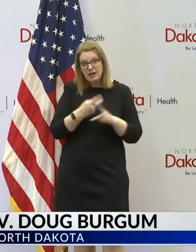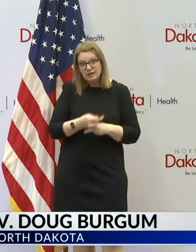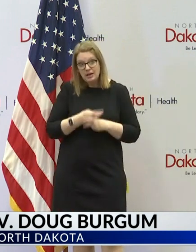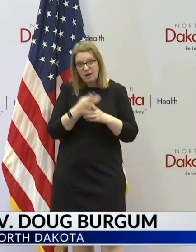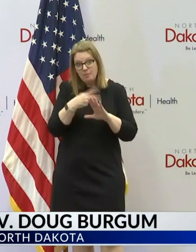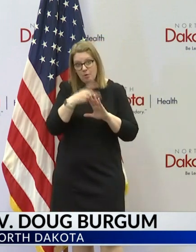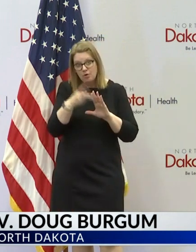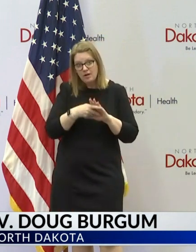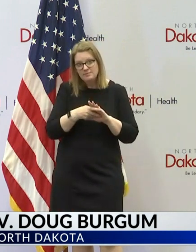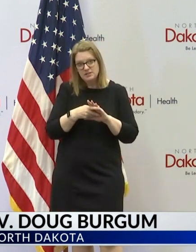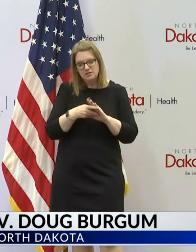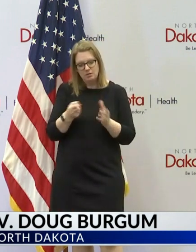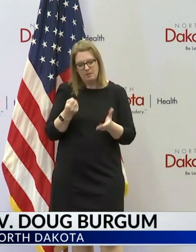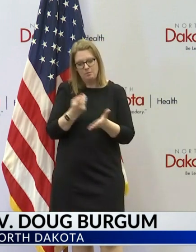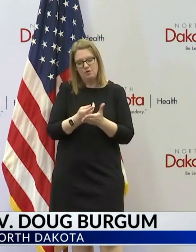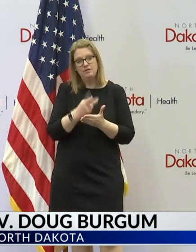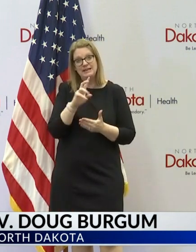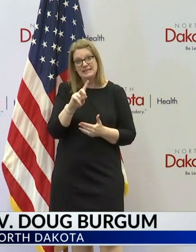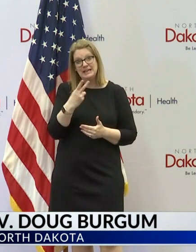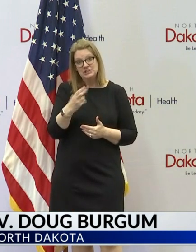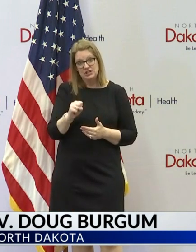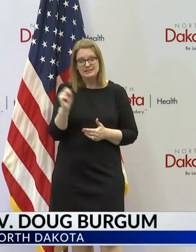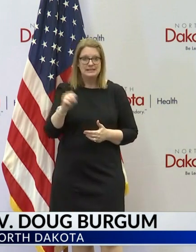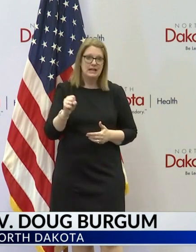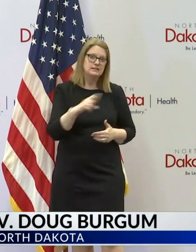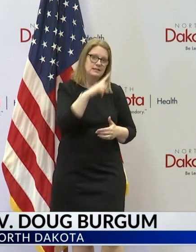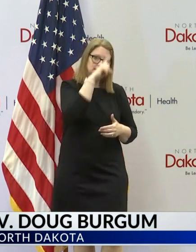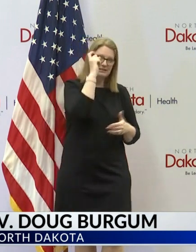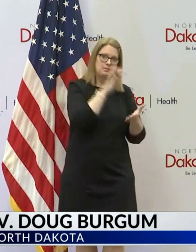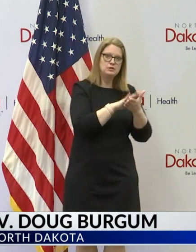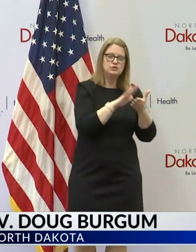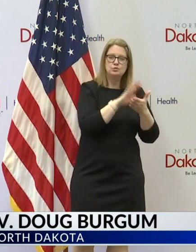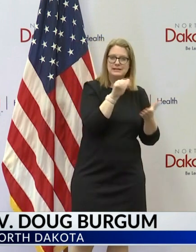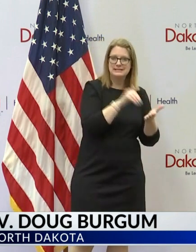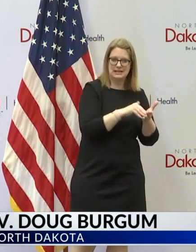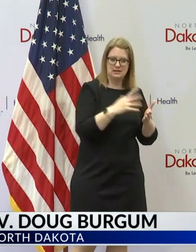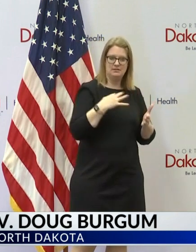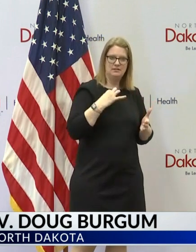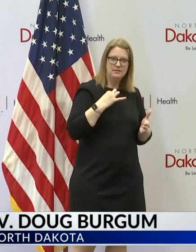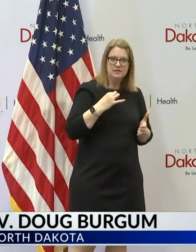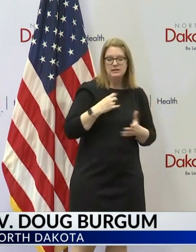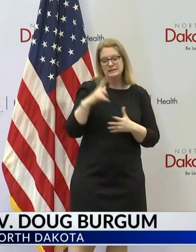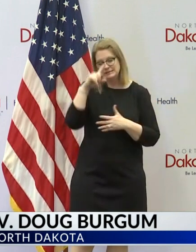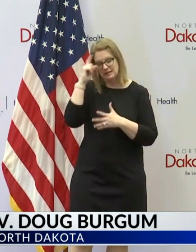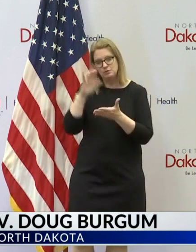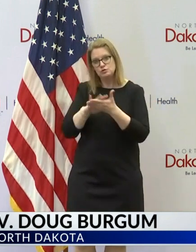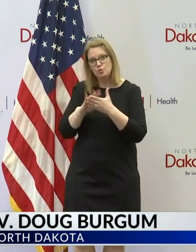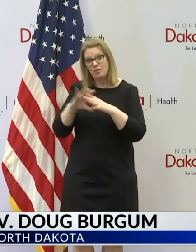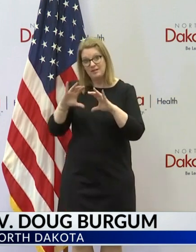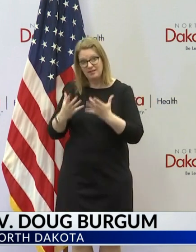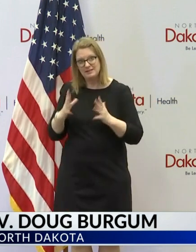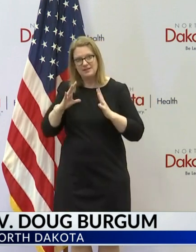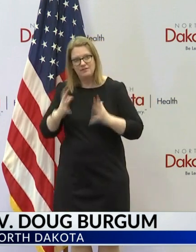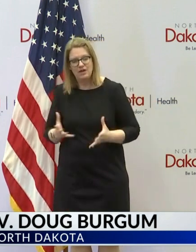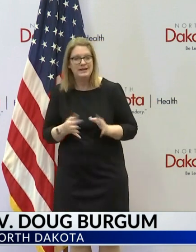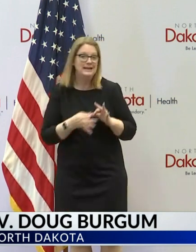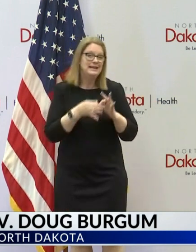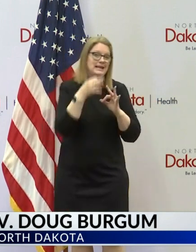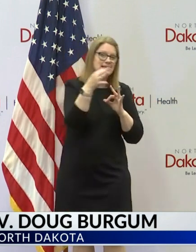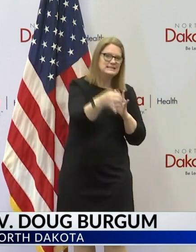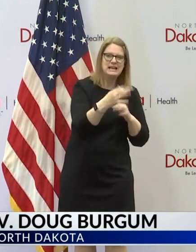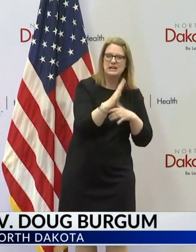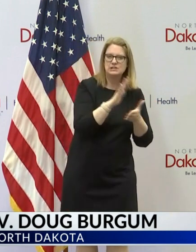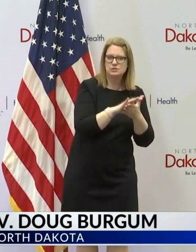by DHS, that's eligible. Summer student center programs, eligible. Summer school classes, those are eligible. Extended school